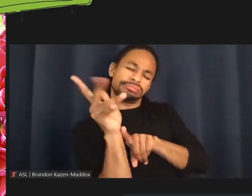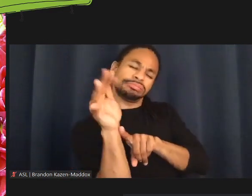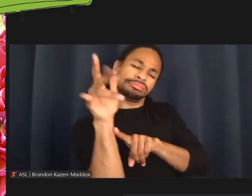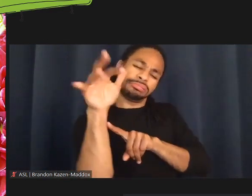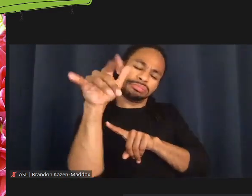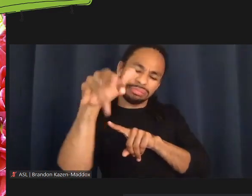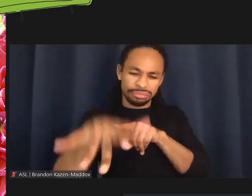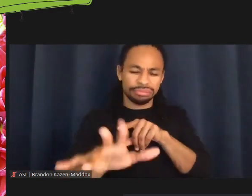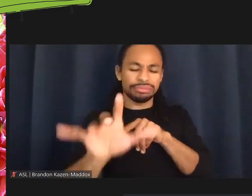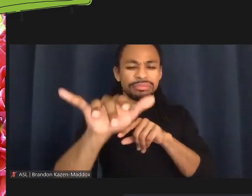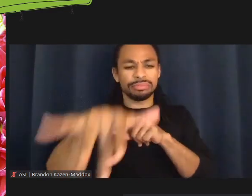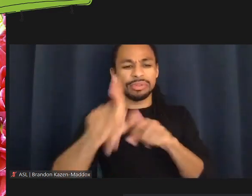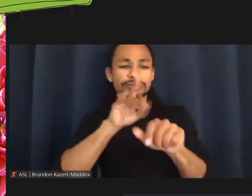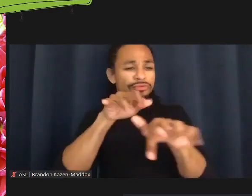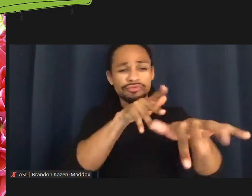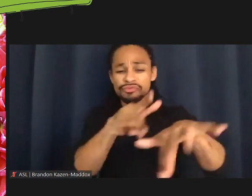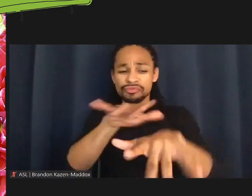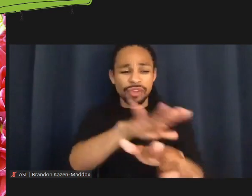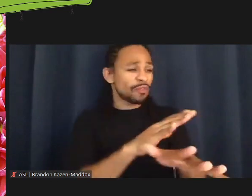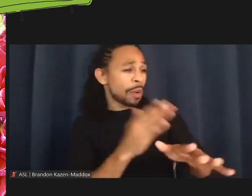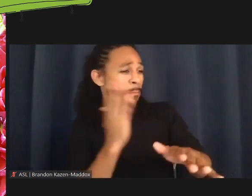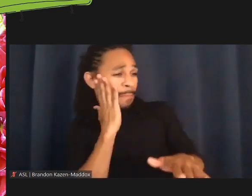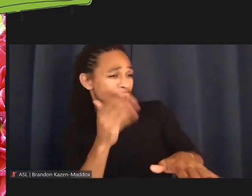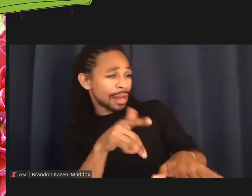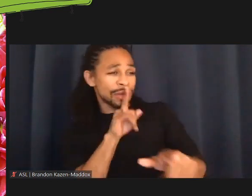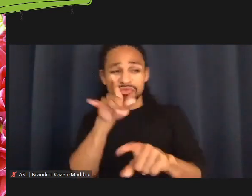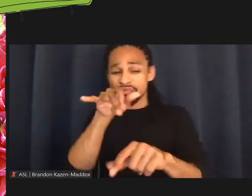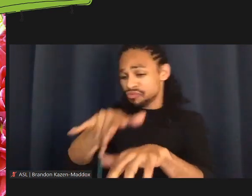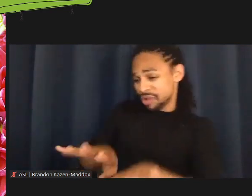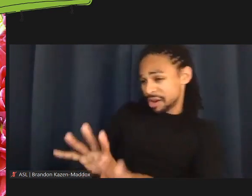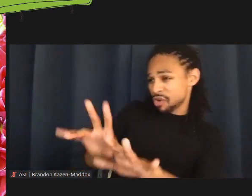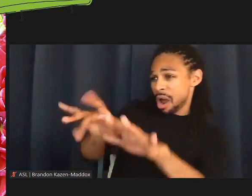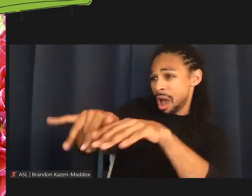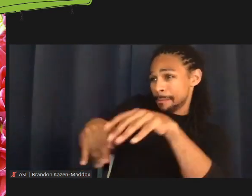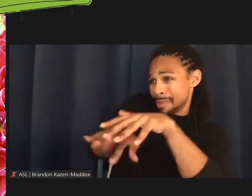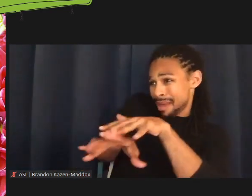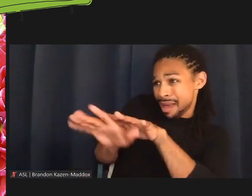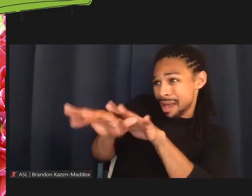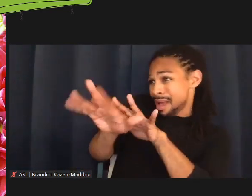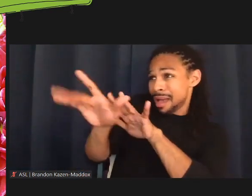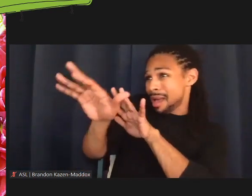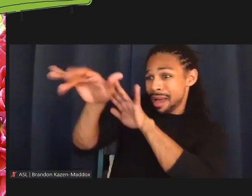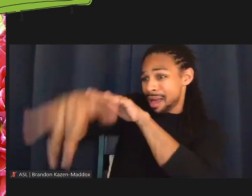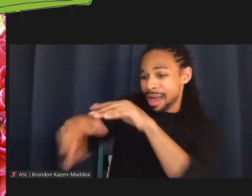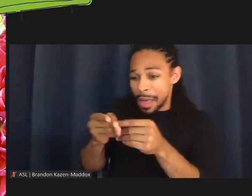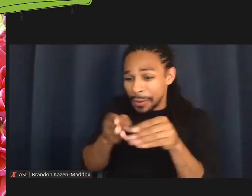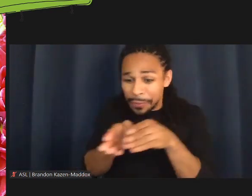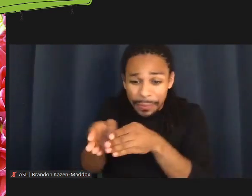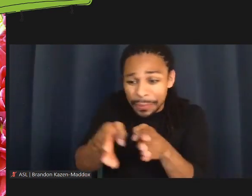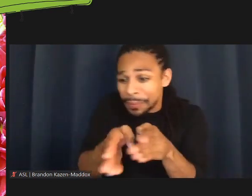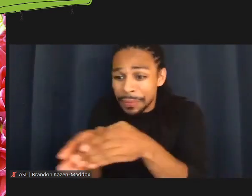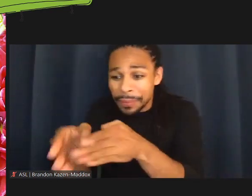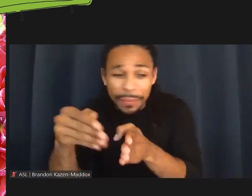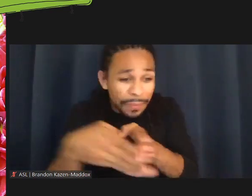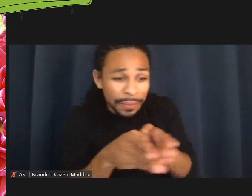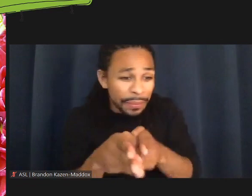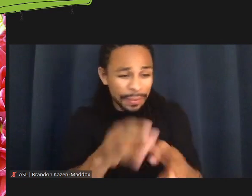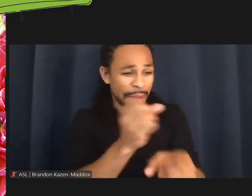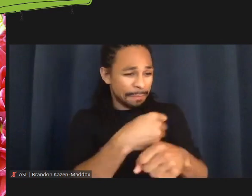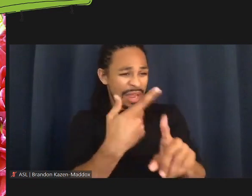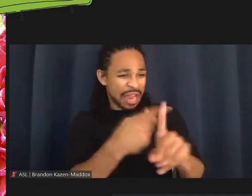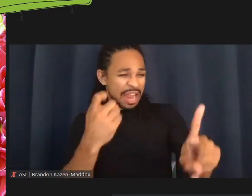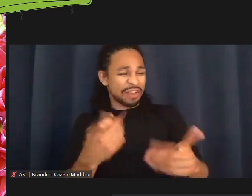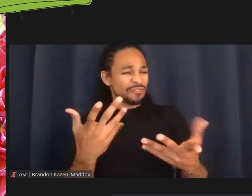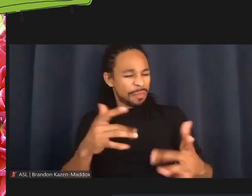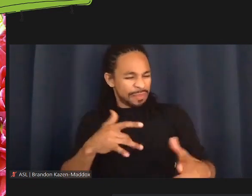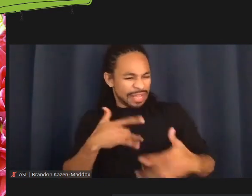River mouths, river beds, every back 40 creek, every crick, made of trickles, made of synth.